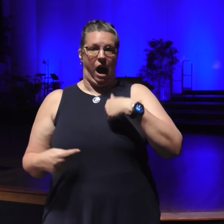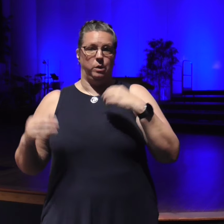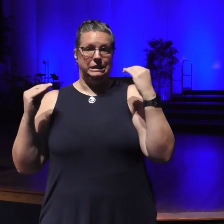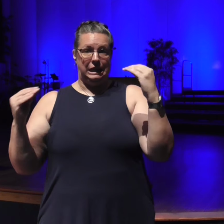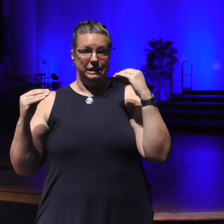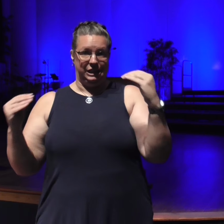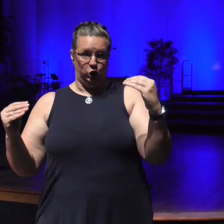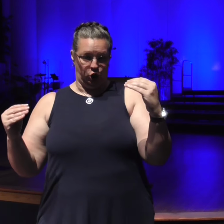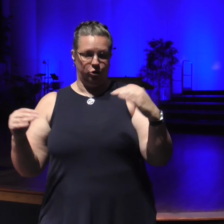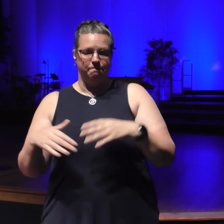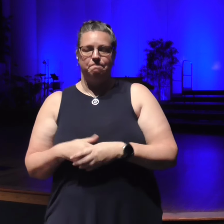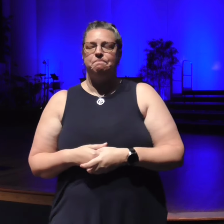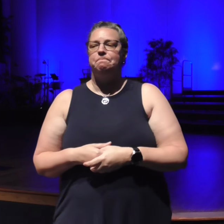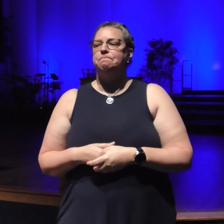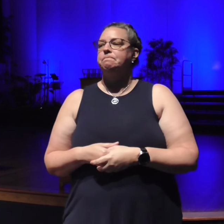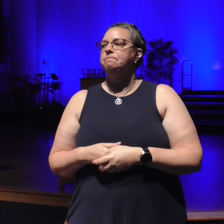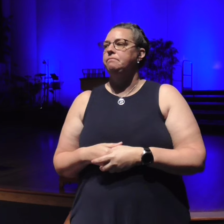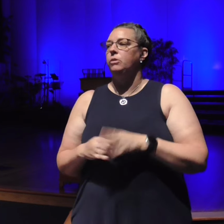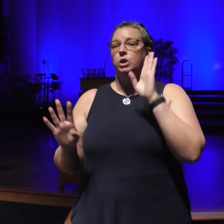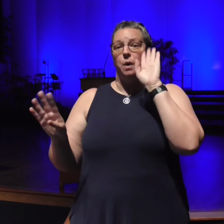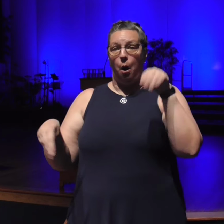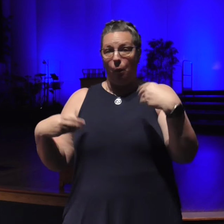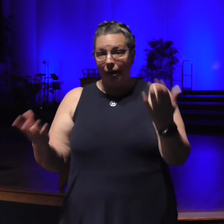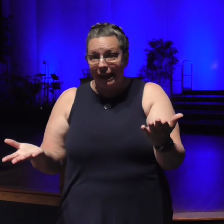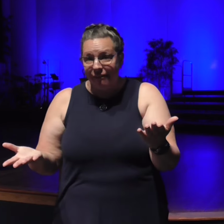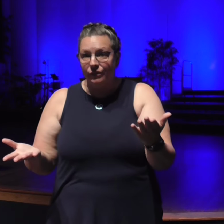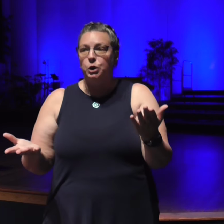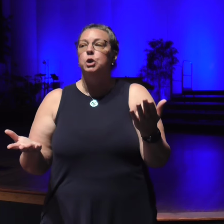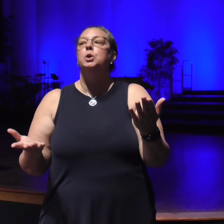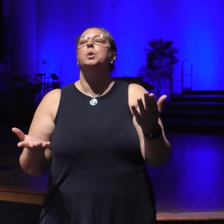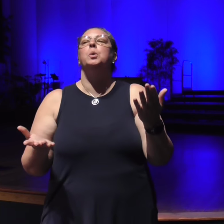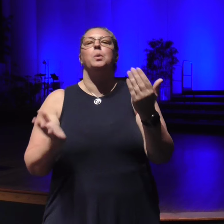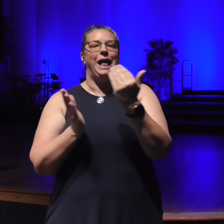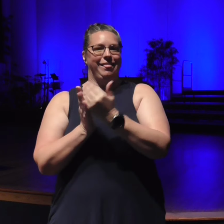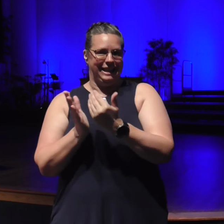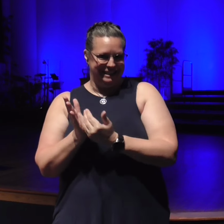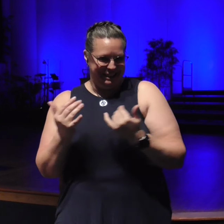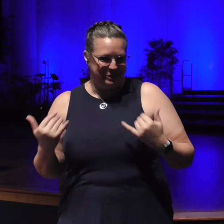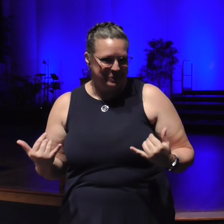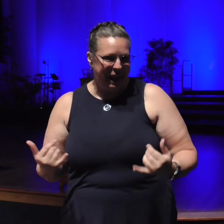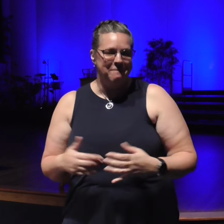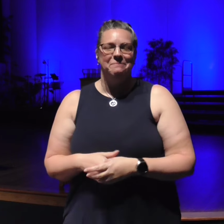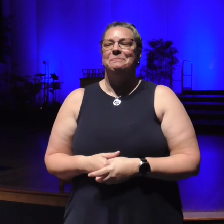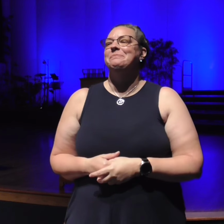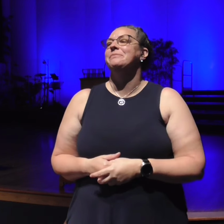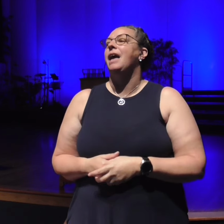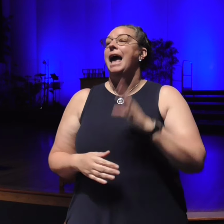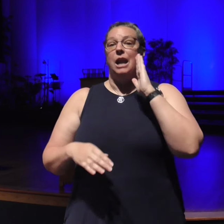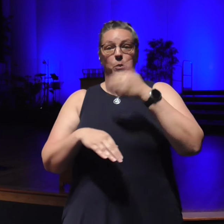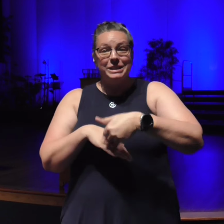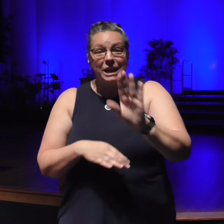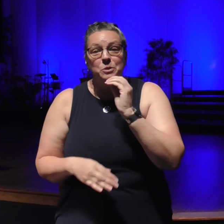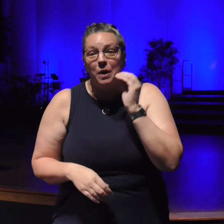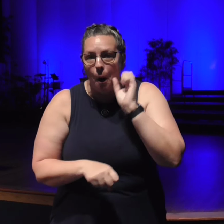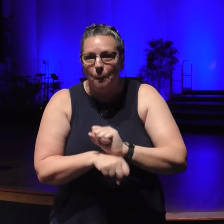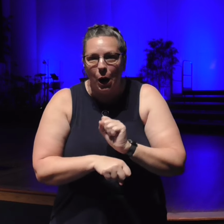while. So I'm going to give you, we're going to do a little lessons here, and then I'm going to send you with